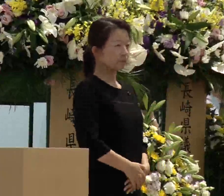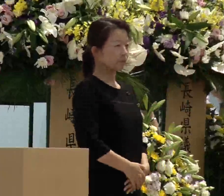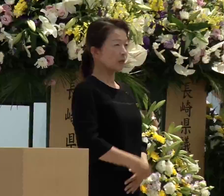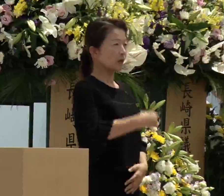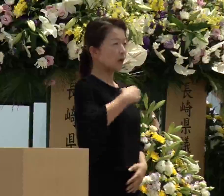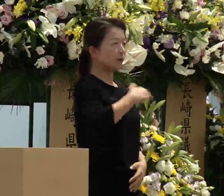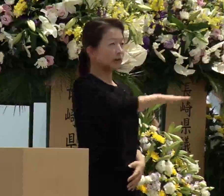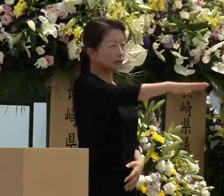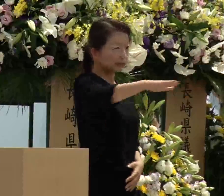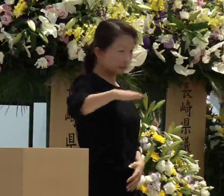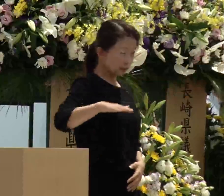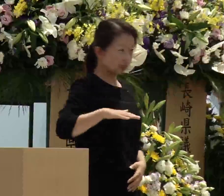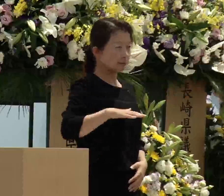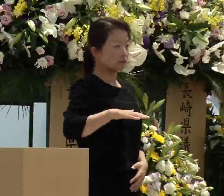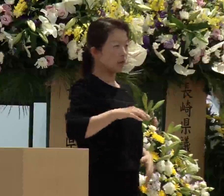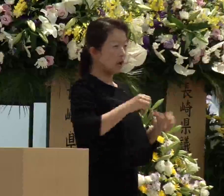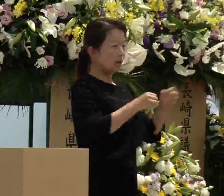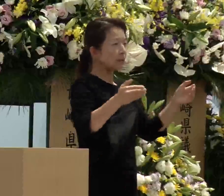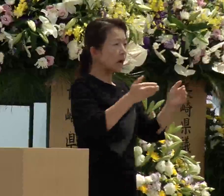of peace to the world.